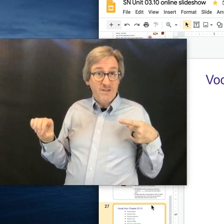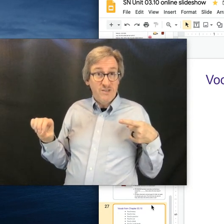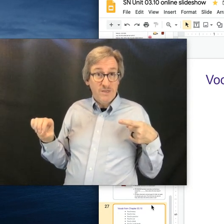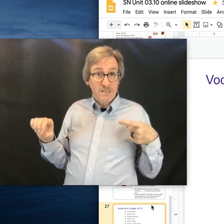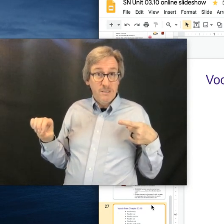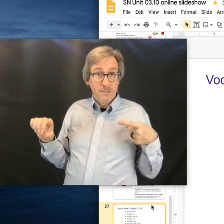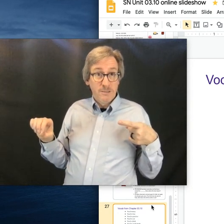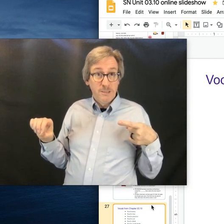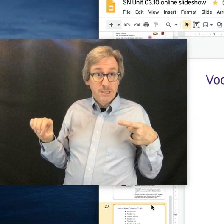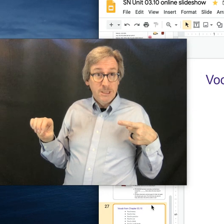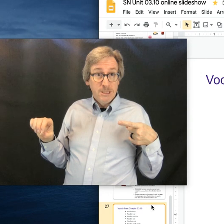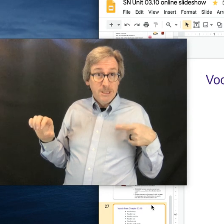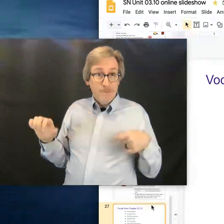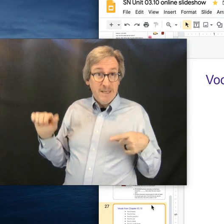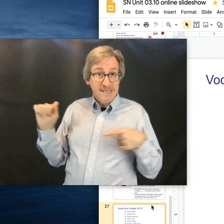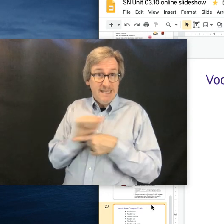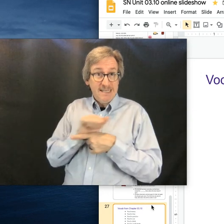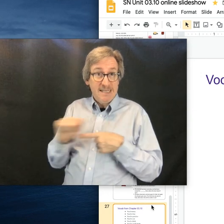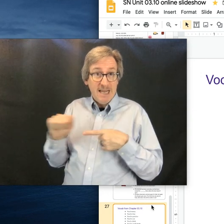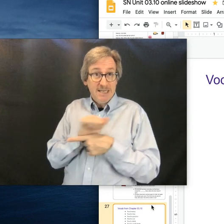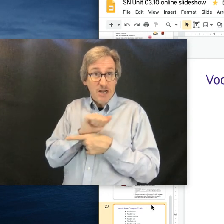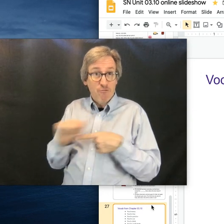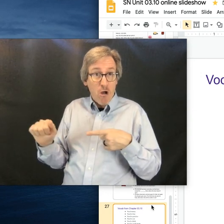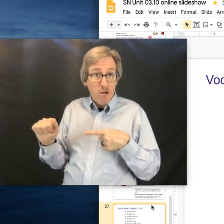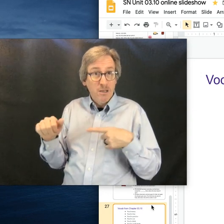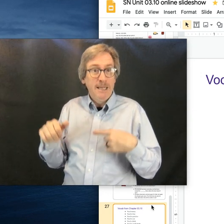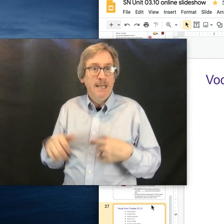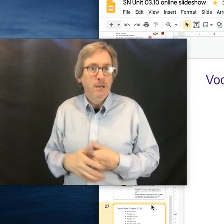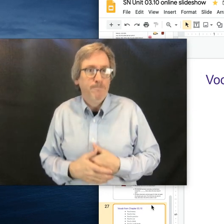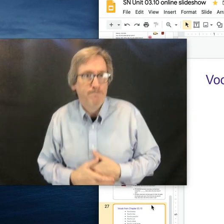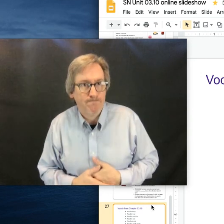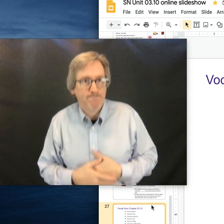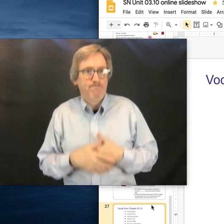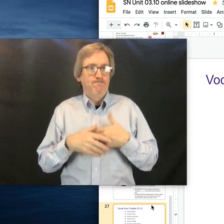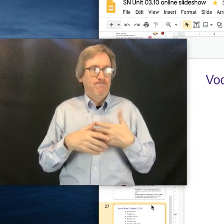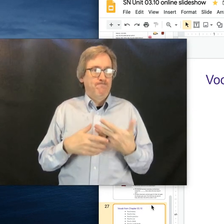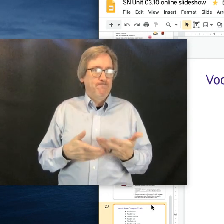for obvious reasons, because this sign done wrong,